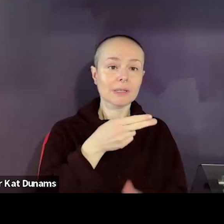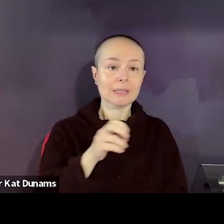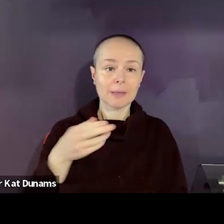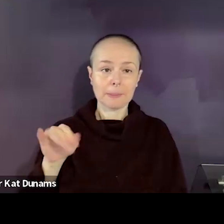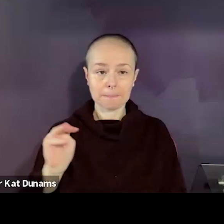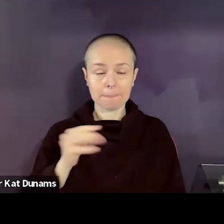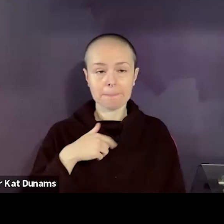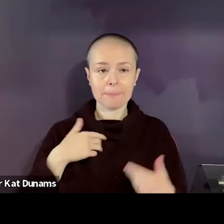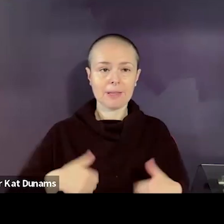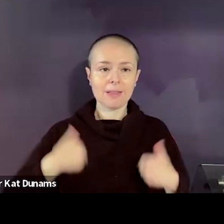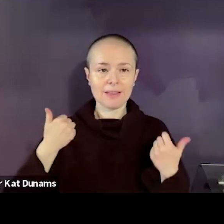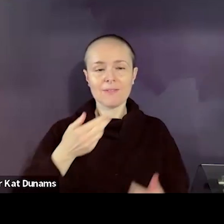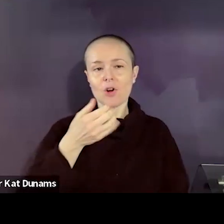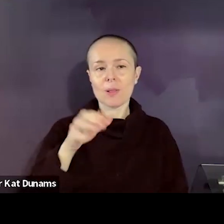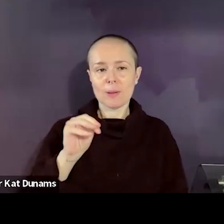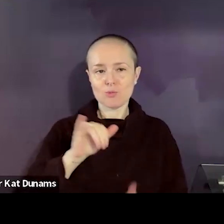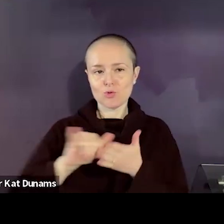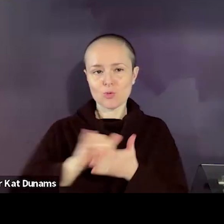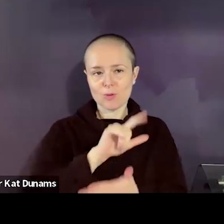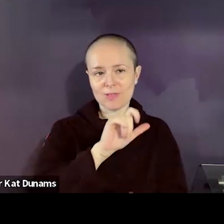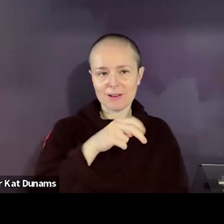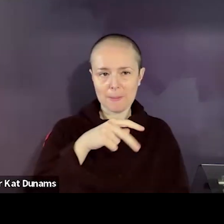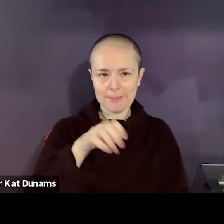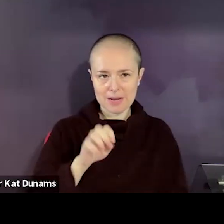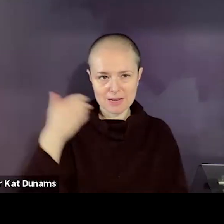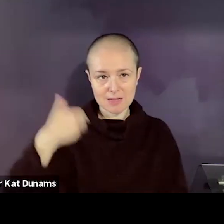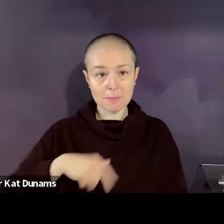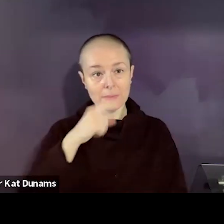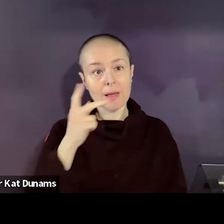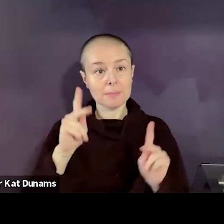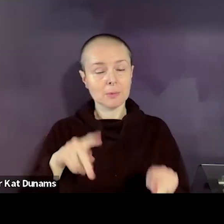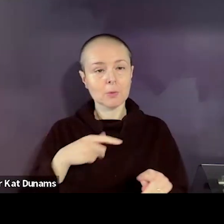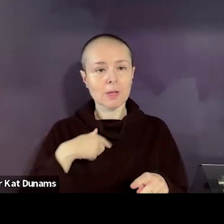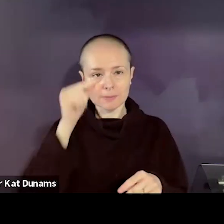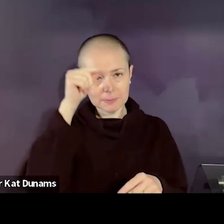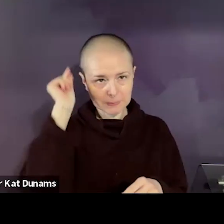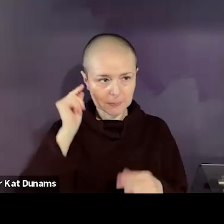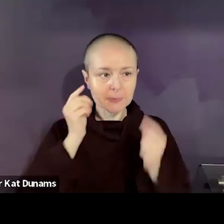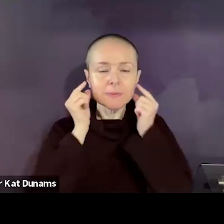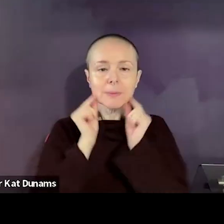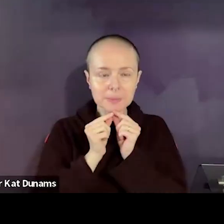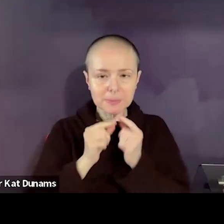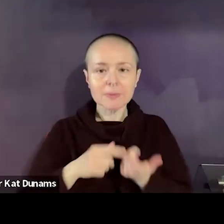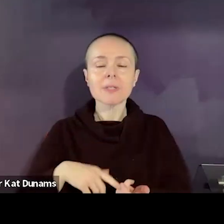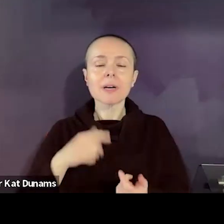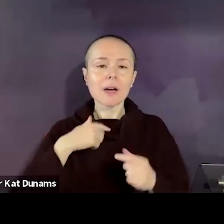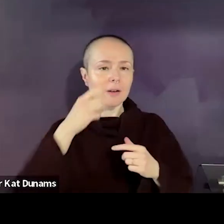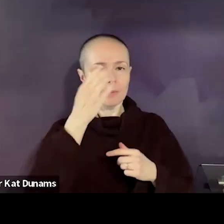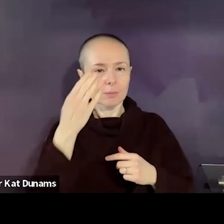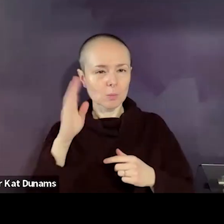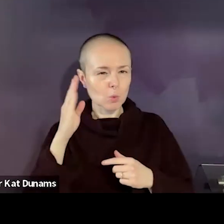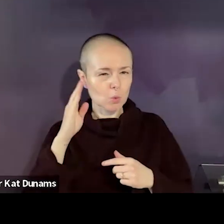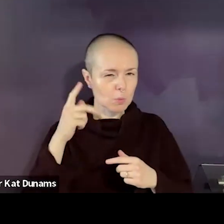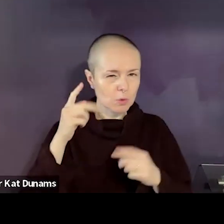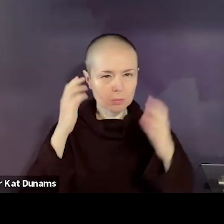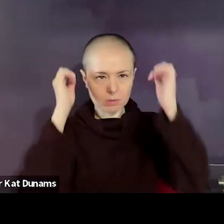Harlem, New York. I'm a Black person with short facial hair, and I'm wearing a gray turtleneck today with a cobalt blue beanie. Behind me, it's a